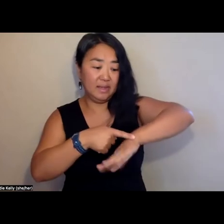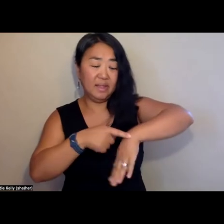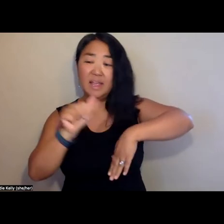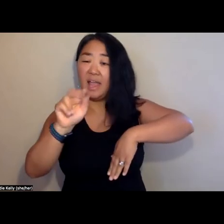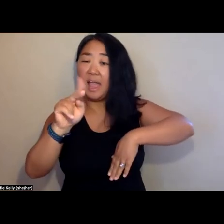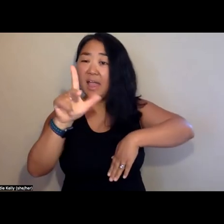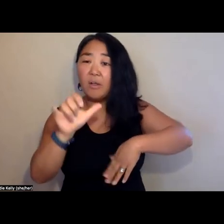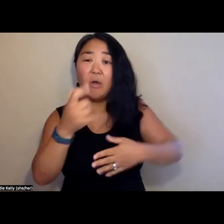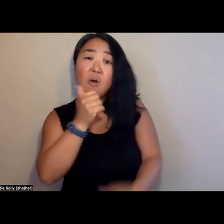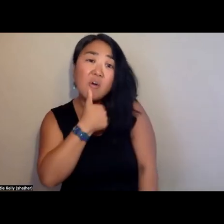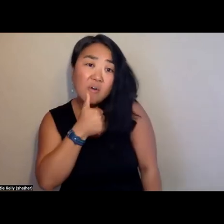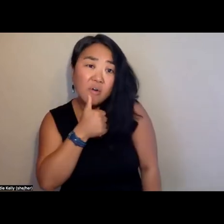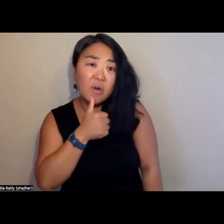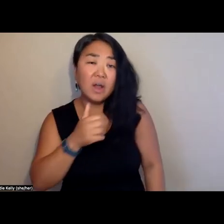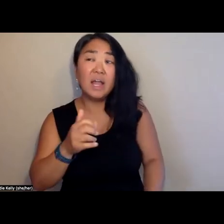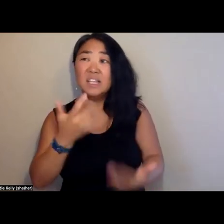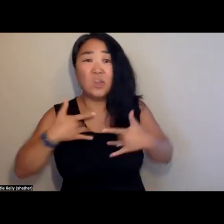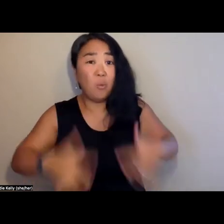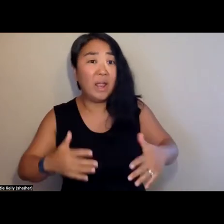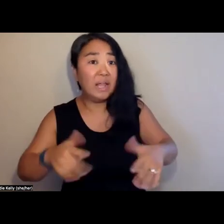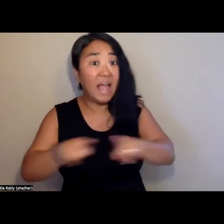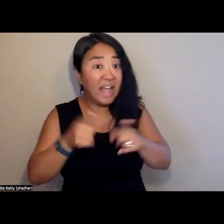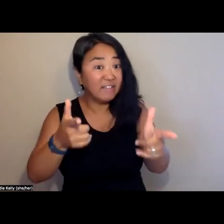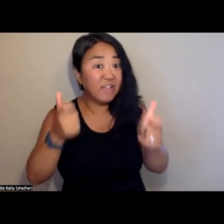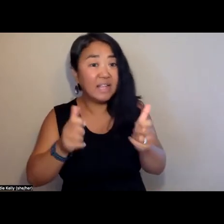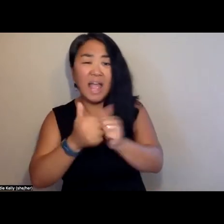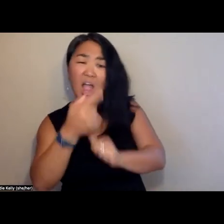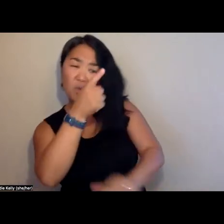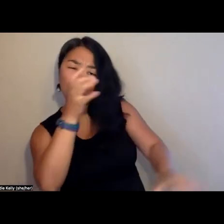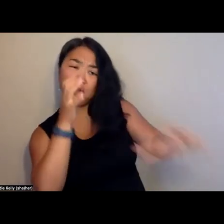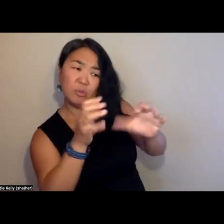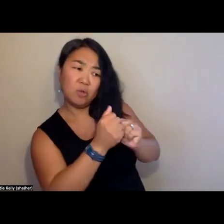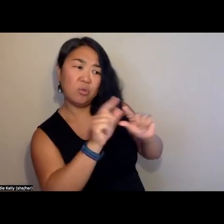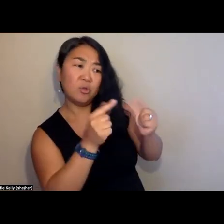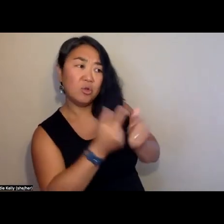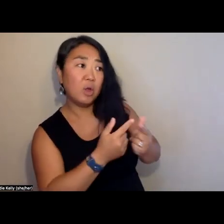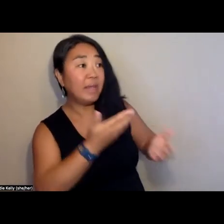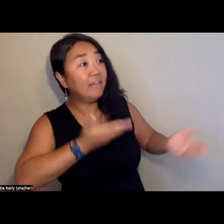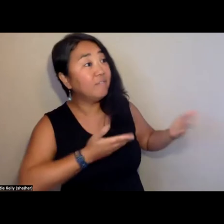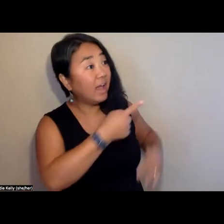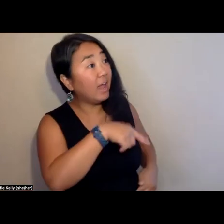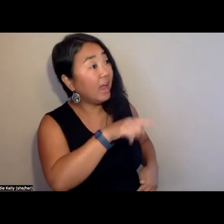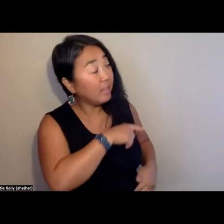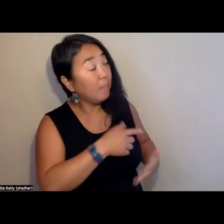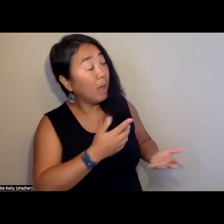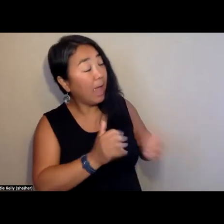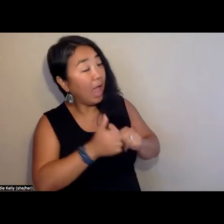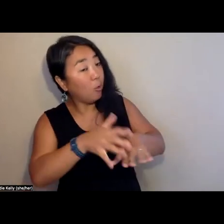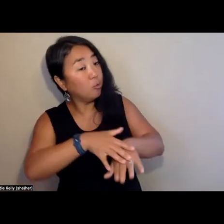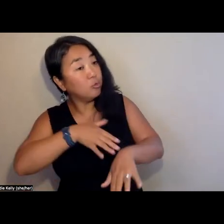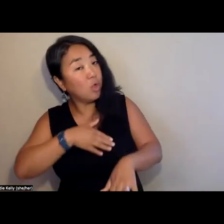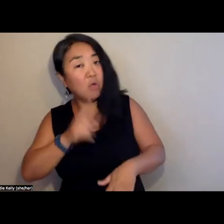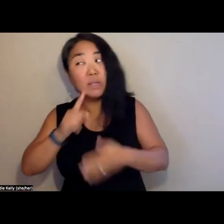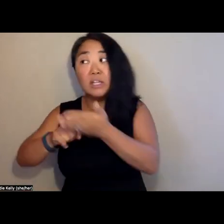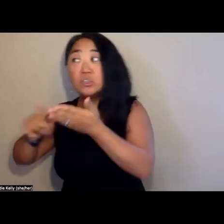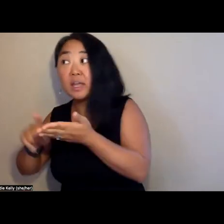fast, how to communicate that to the group and invite them to slow down and notice that they might be dragging you forward a little bit. Checking in on each other, I